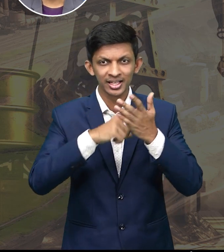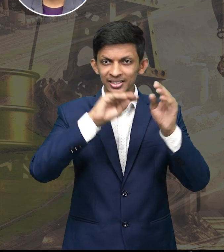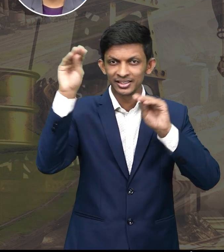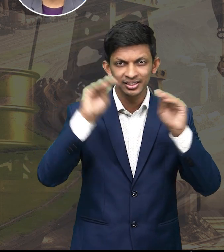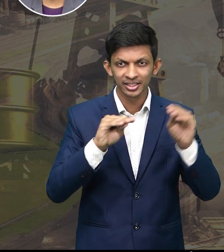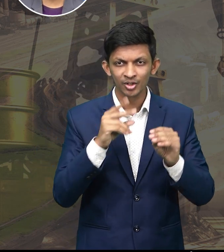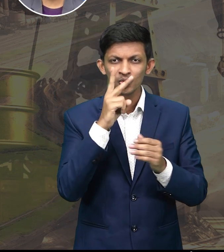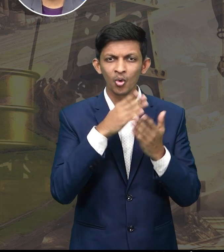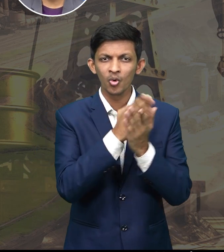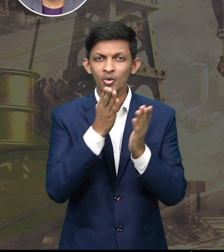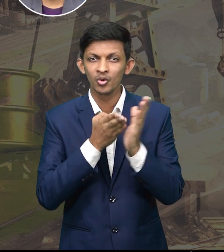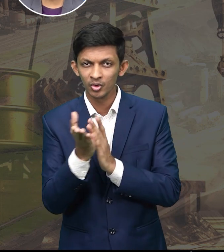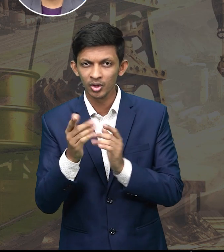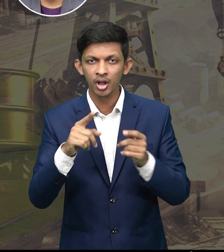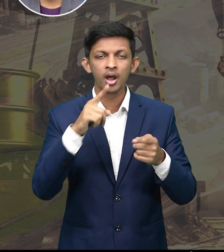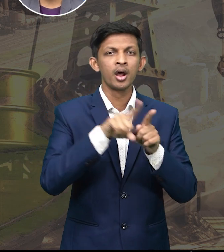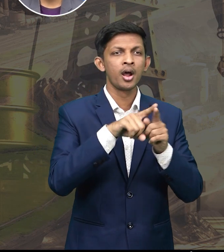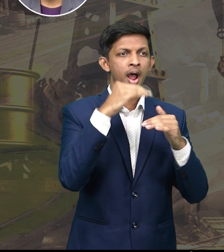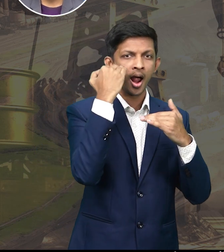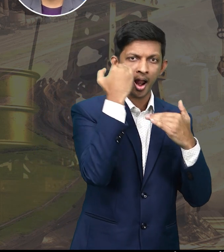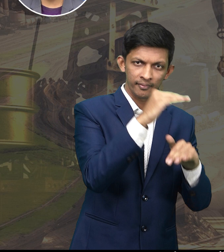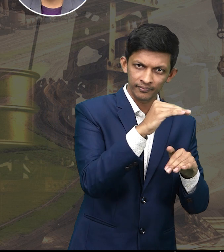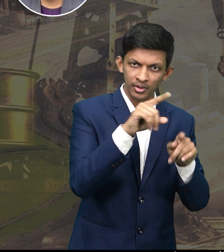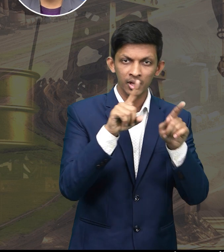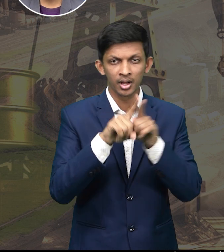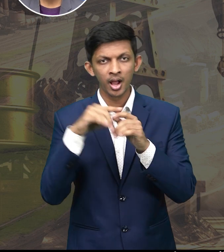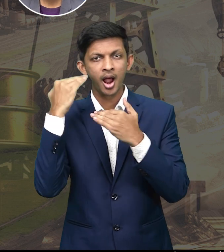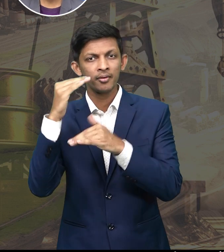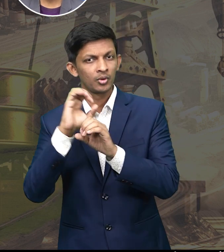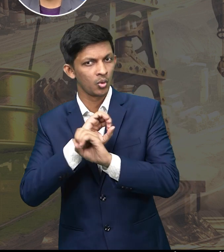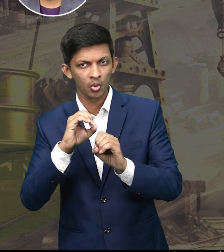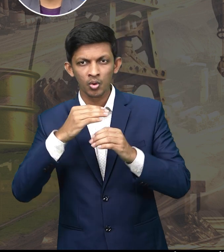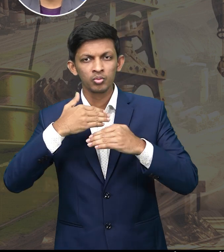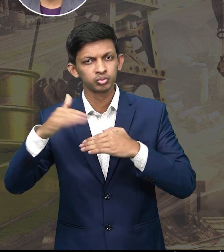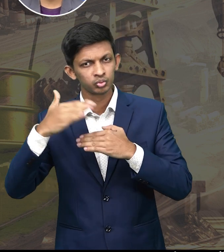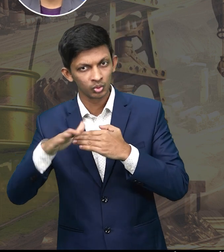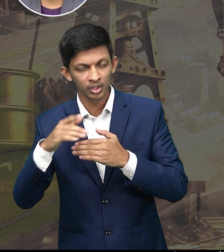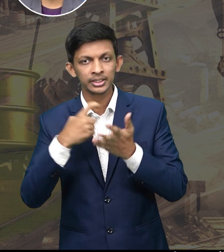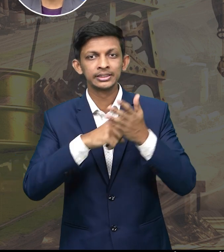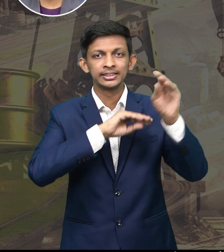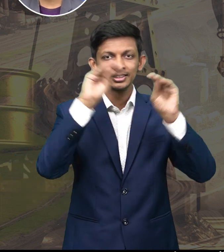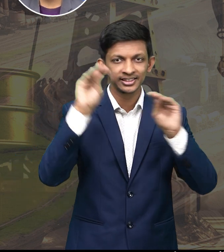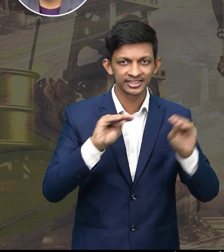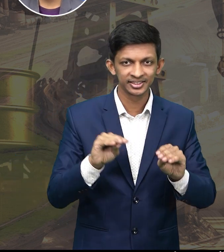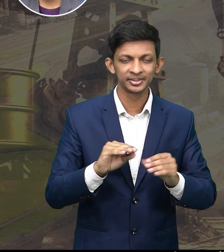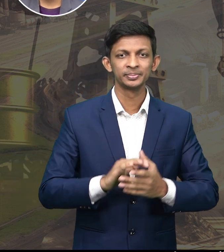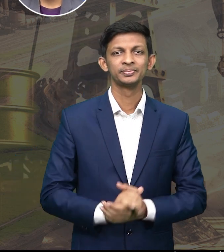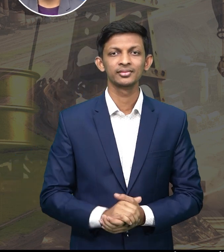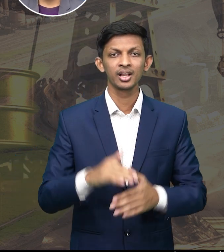You know that resources are two types, exhaustible and inexhaustible